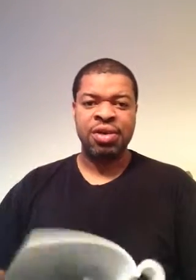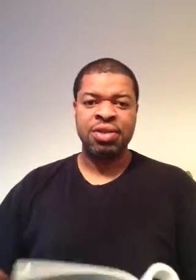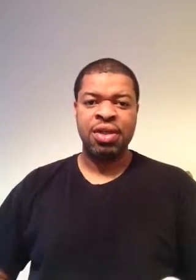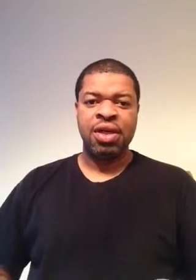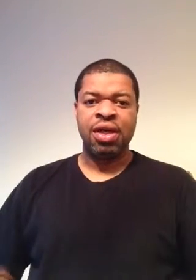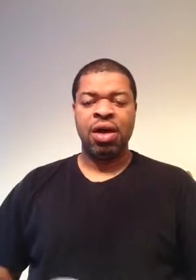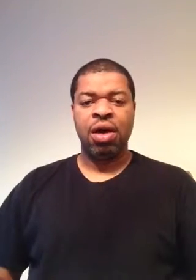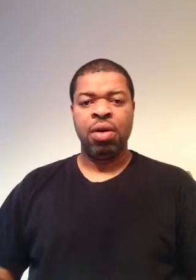letters